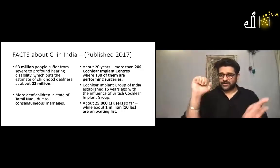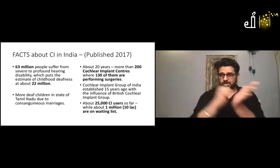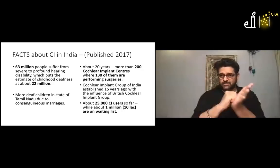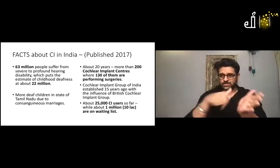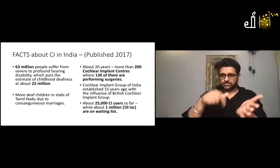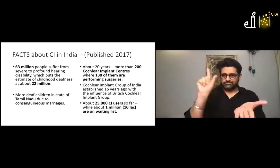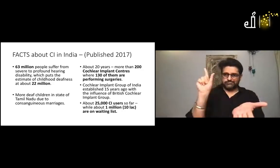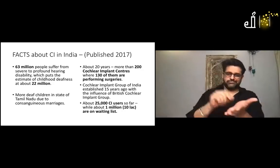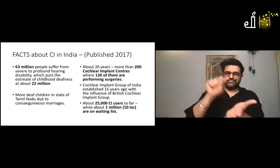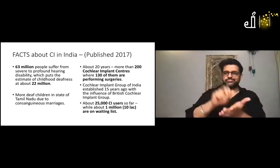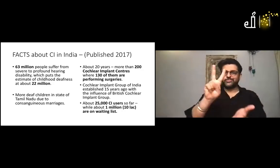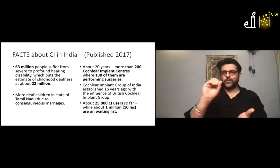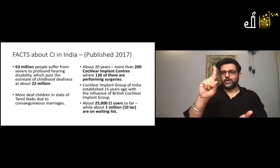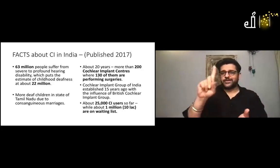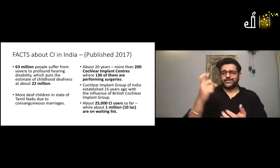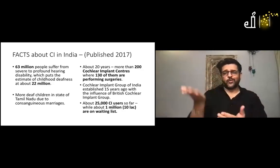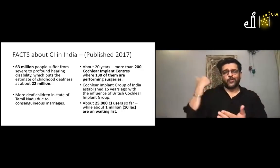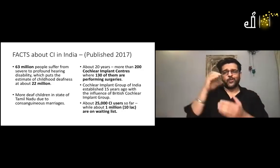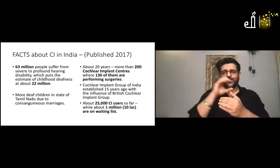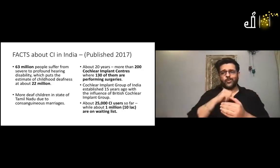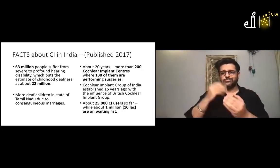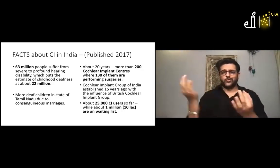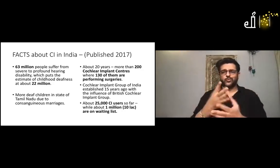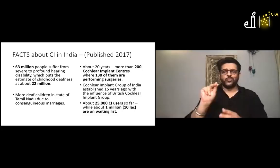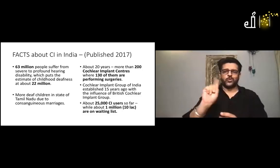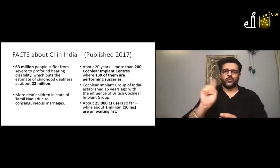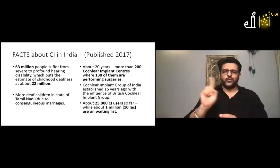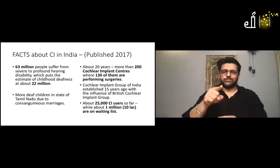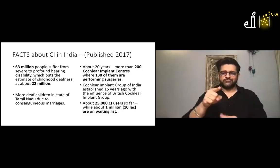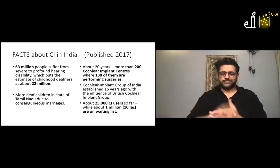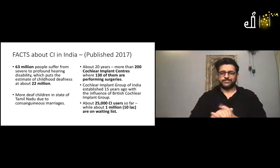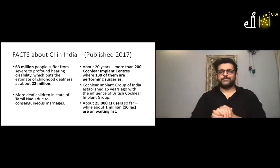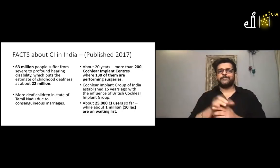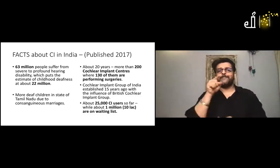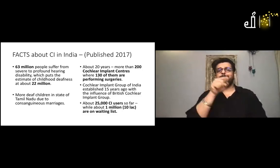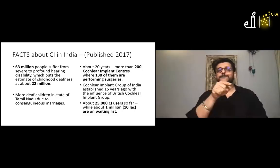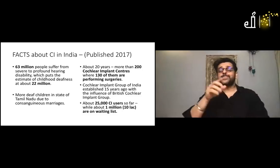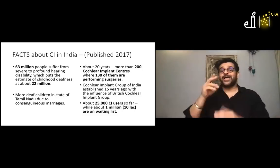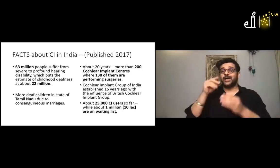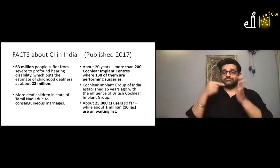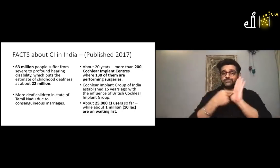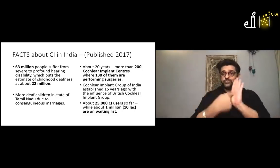in 2017, it was published. It's an old article.